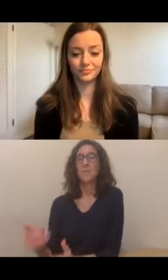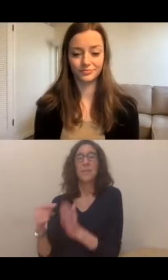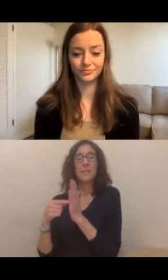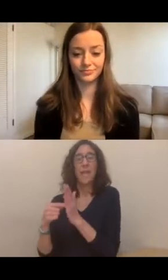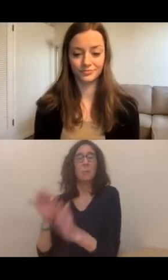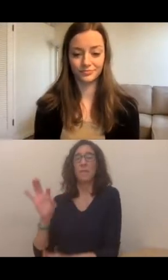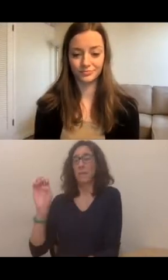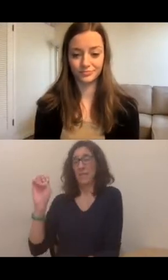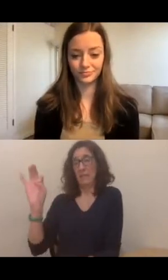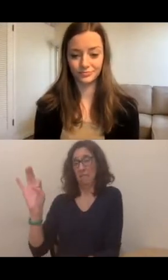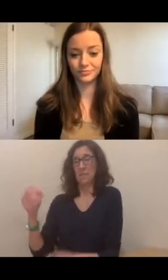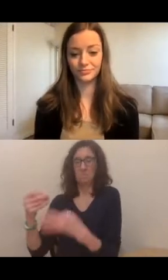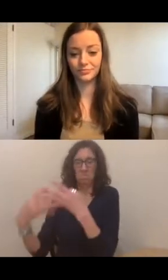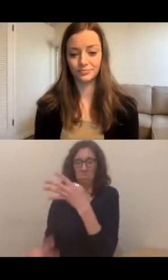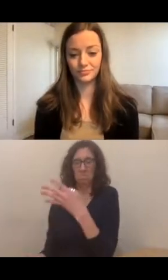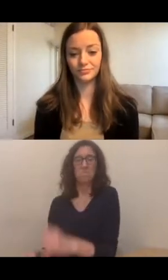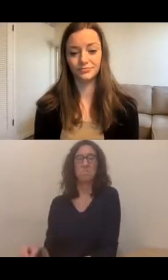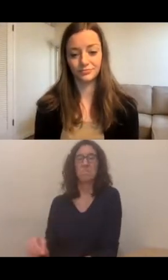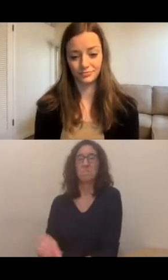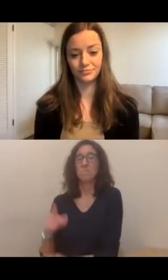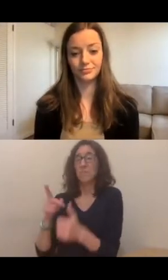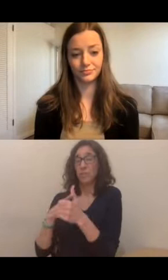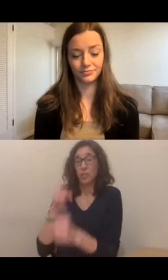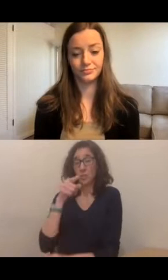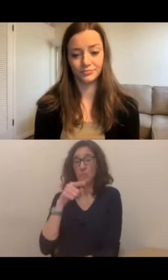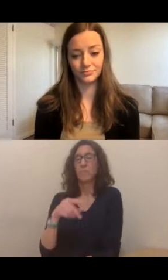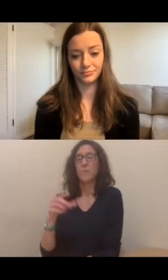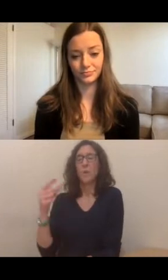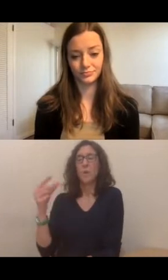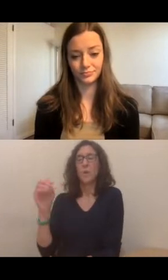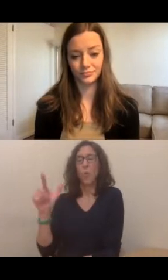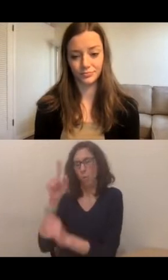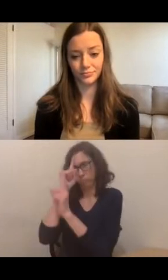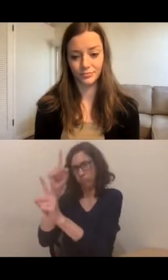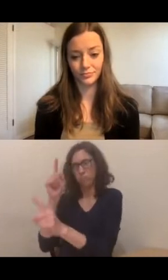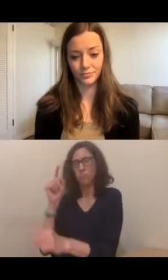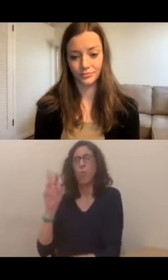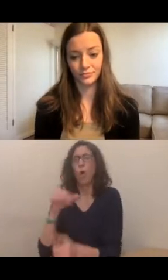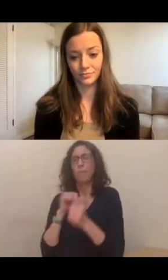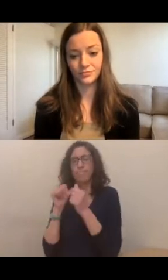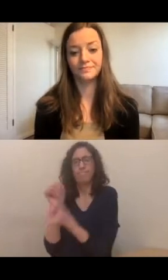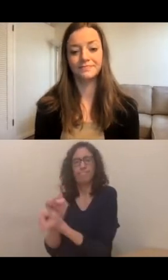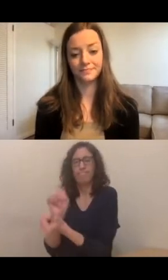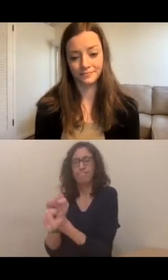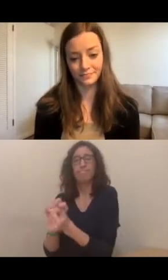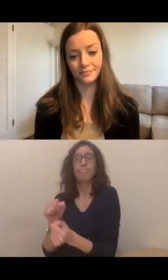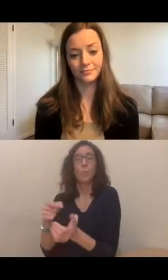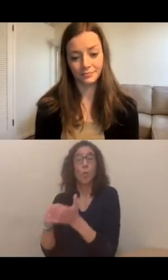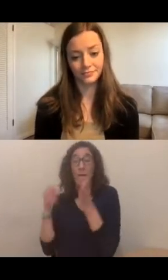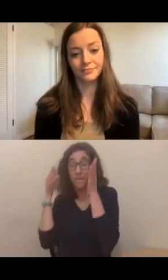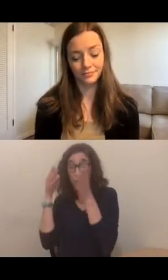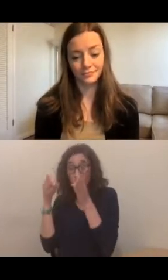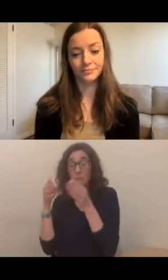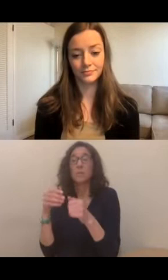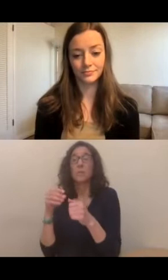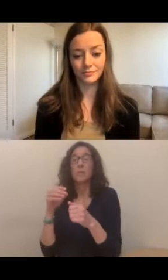The characteristics of executive function are first goal orientation or task persistence.